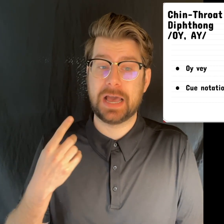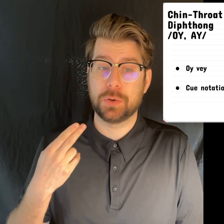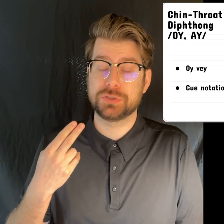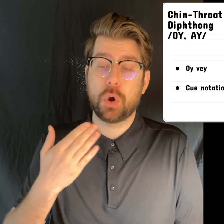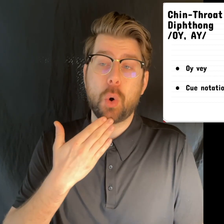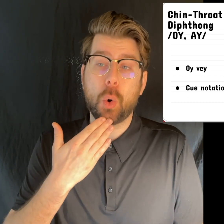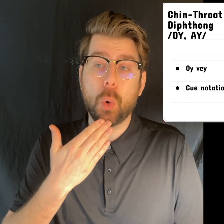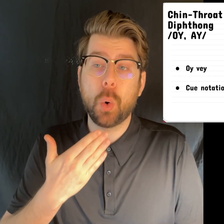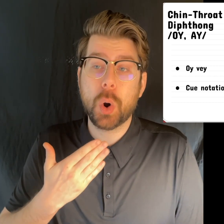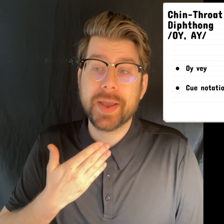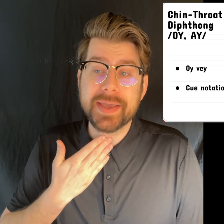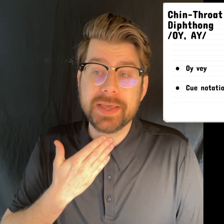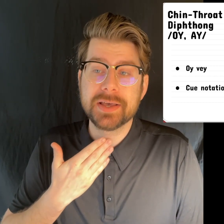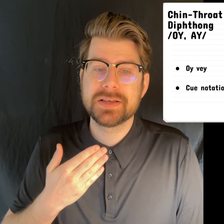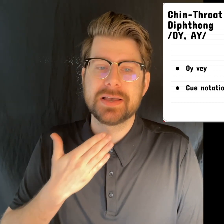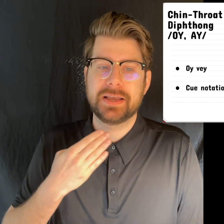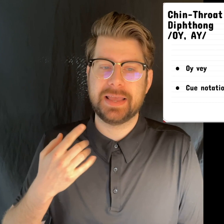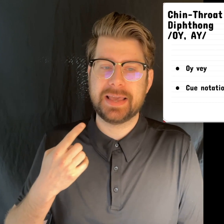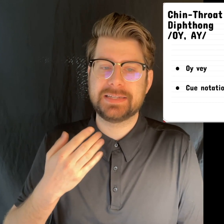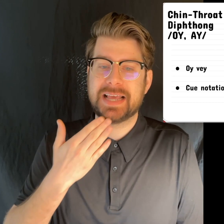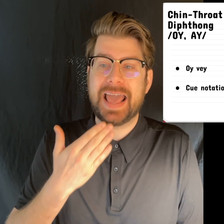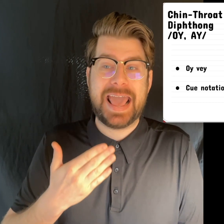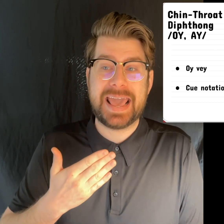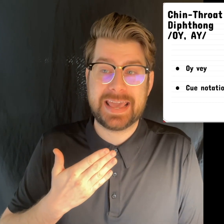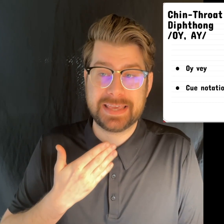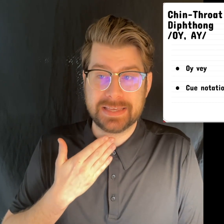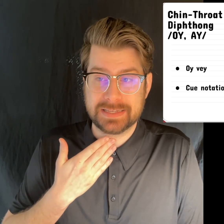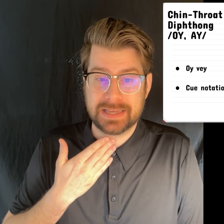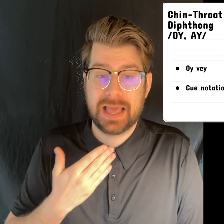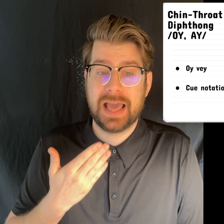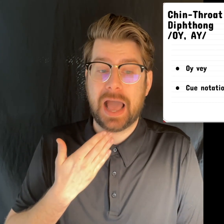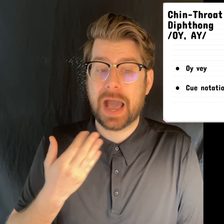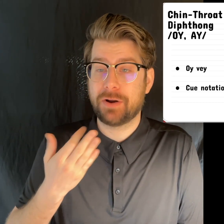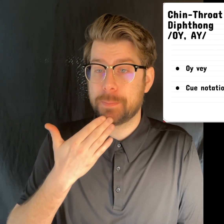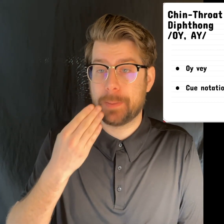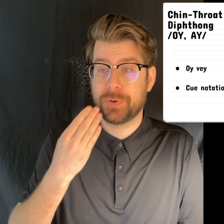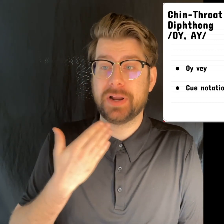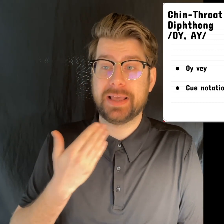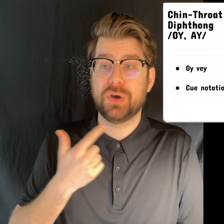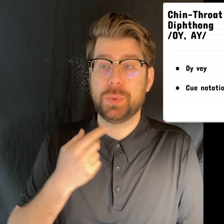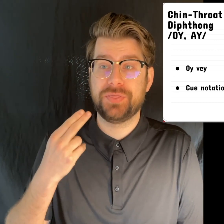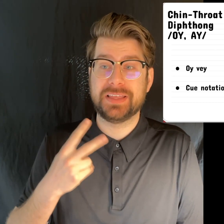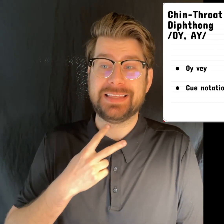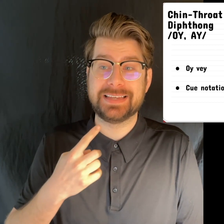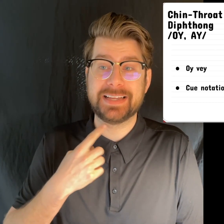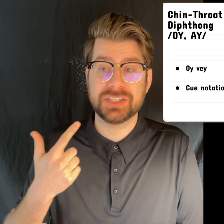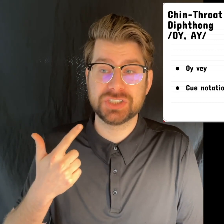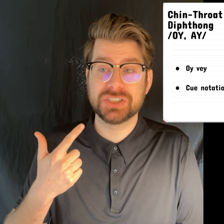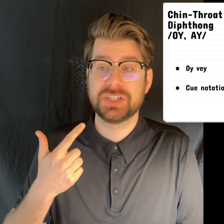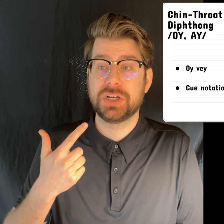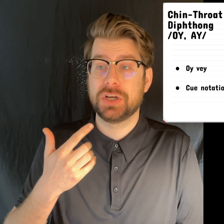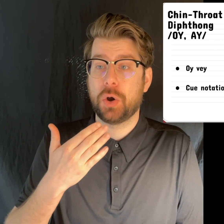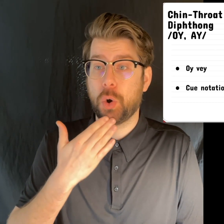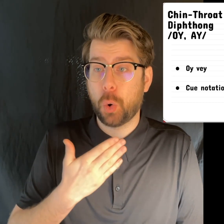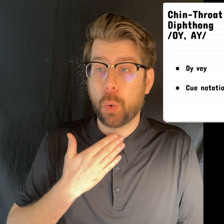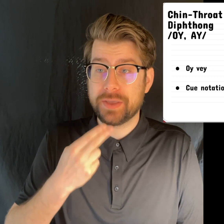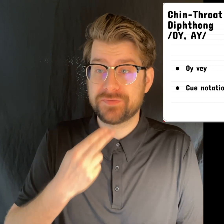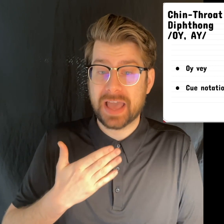sounds oi and a. I remember it with the Yiddish oy